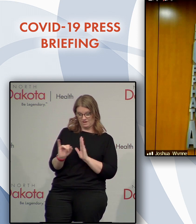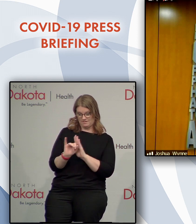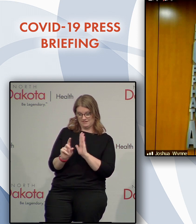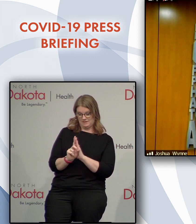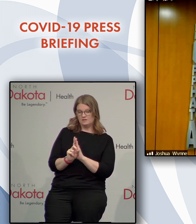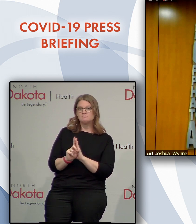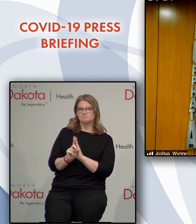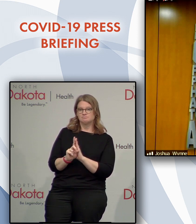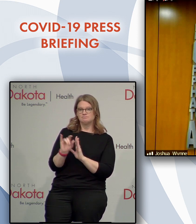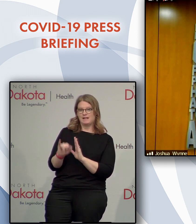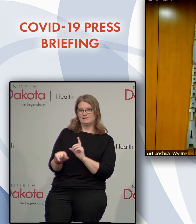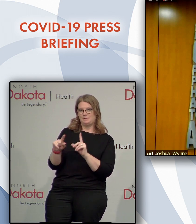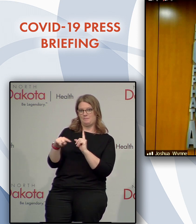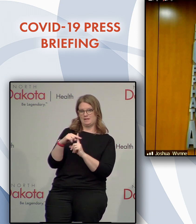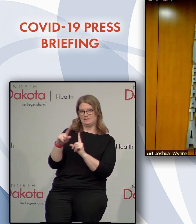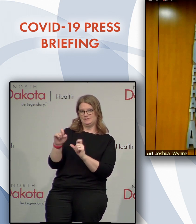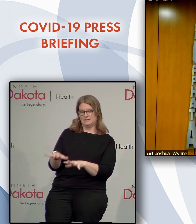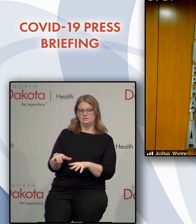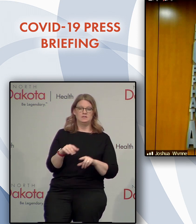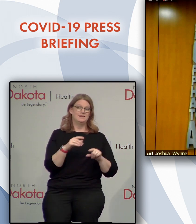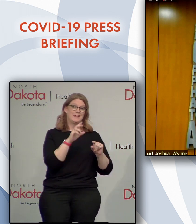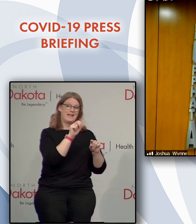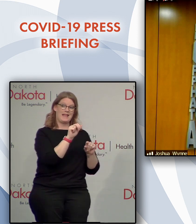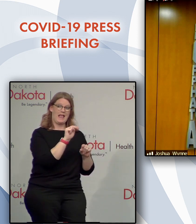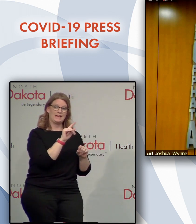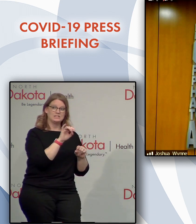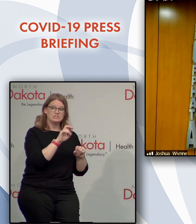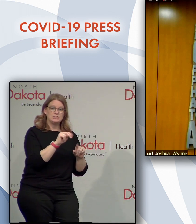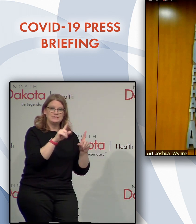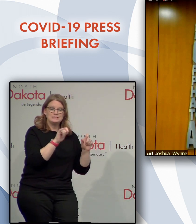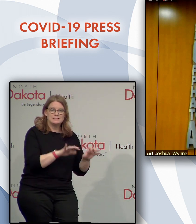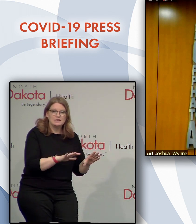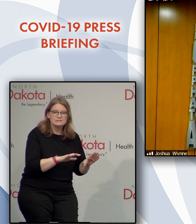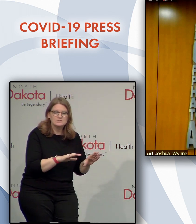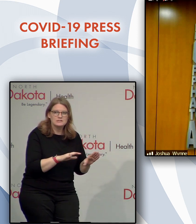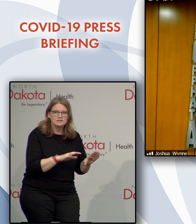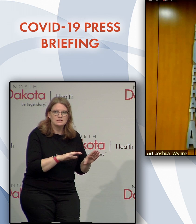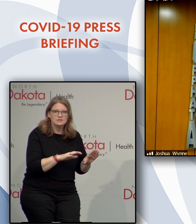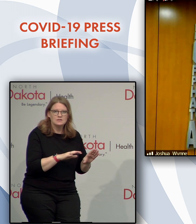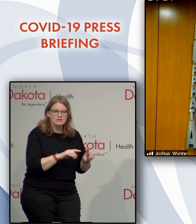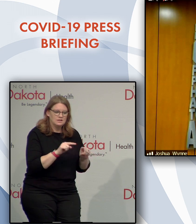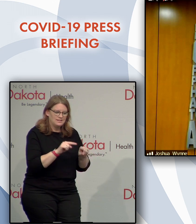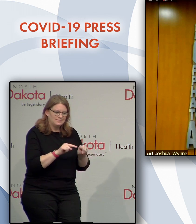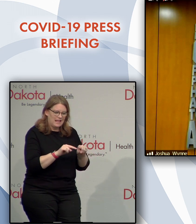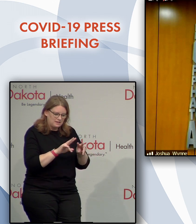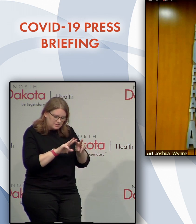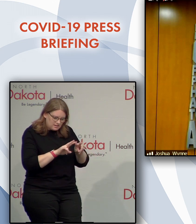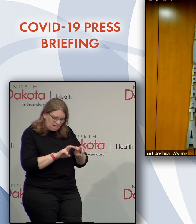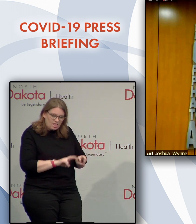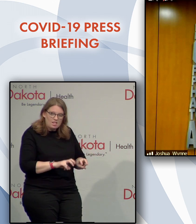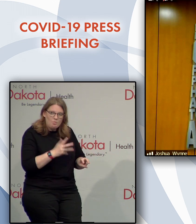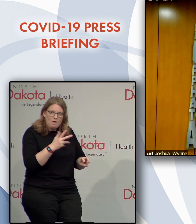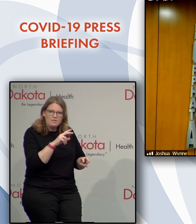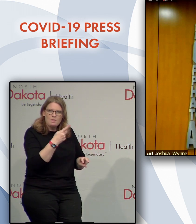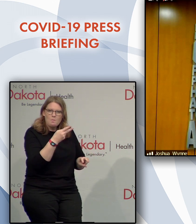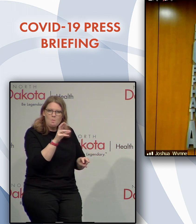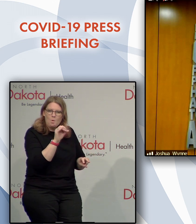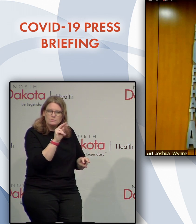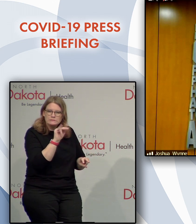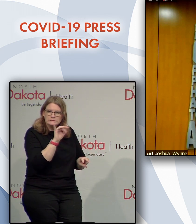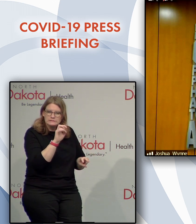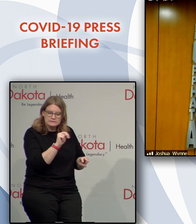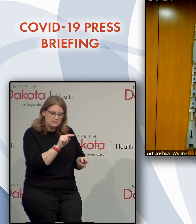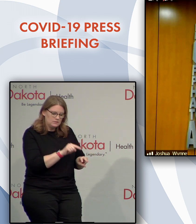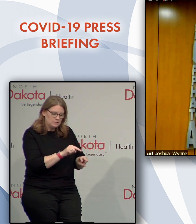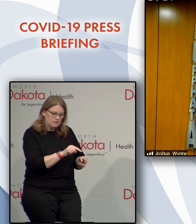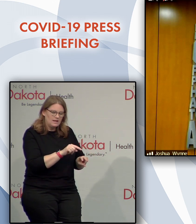test. Antigen testing, on the other hand, looks for some of the protein material in the virus and